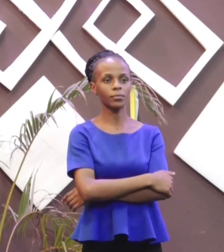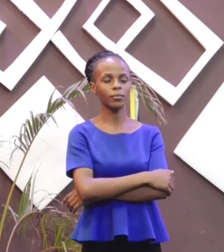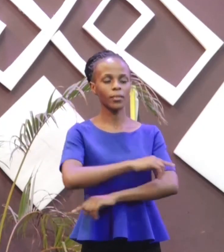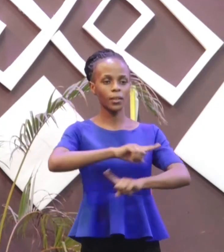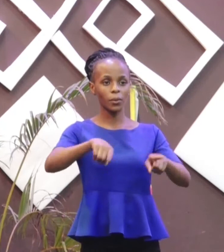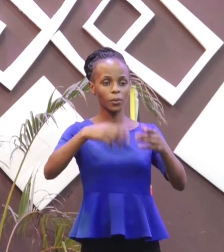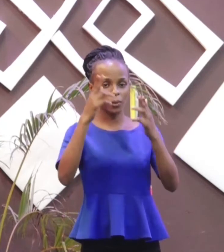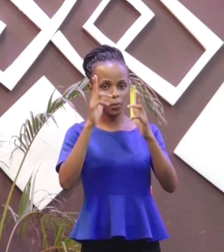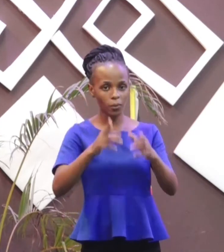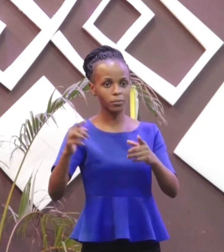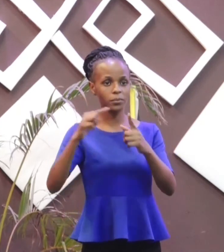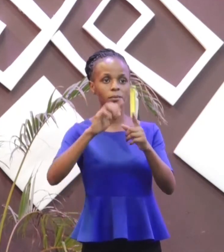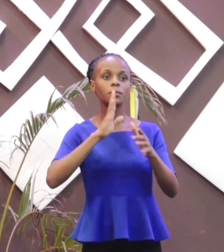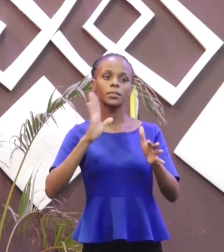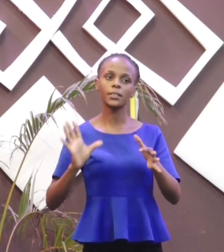Tusubira okwegattibwako